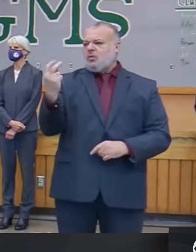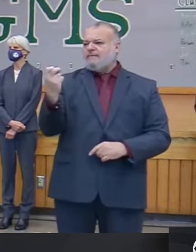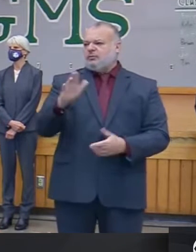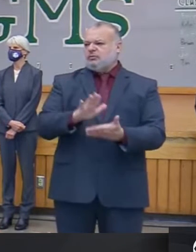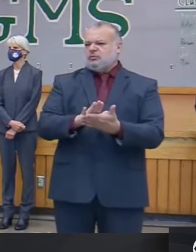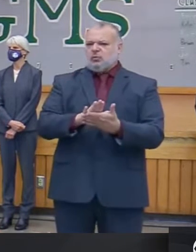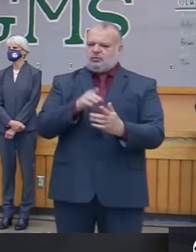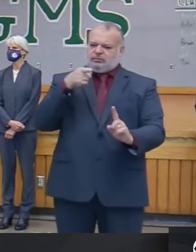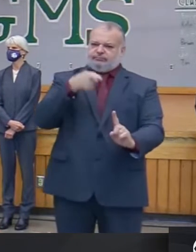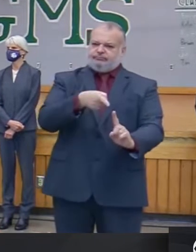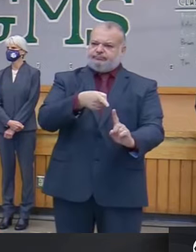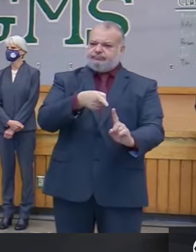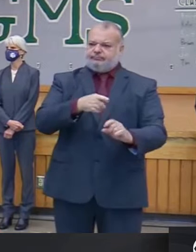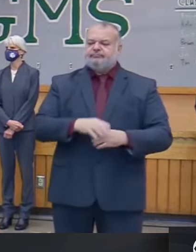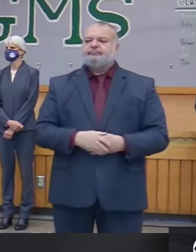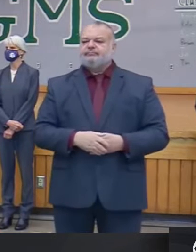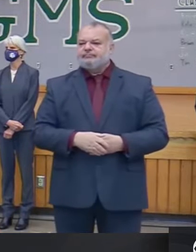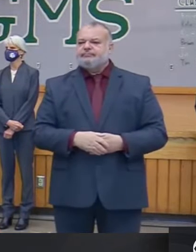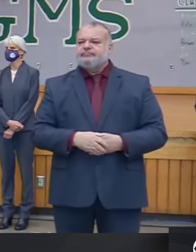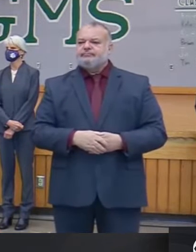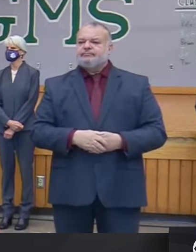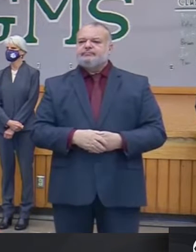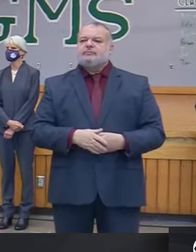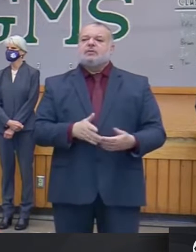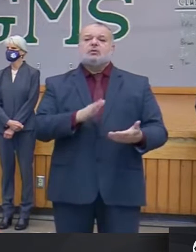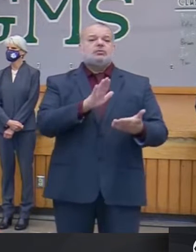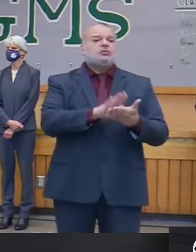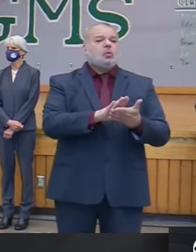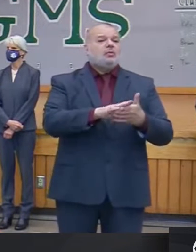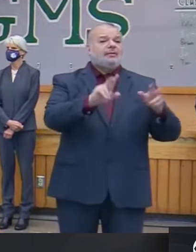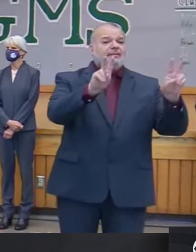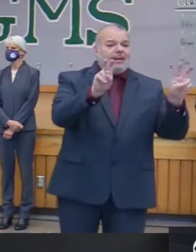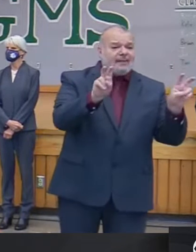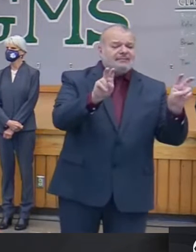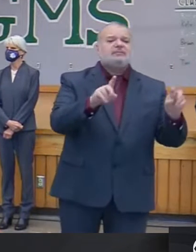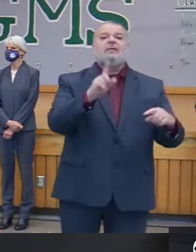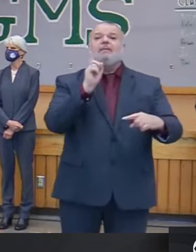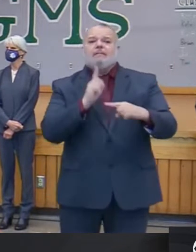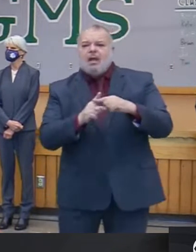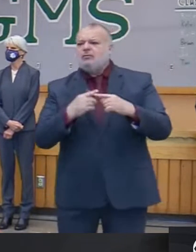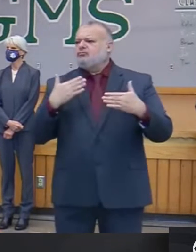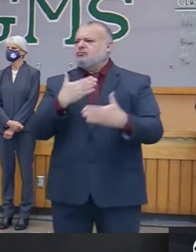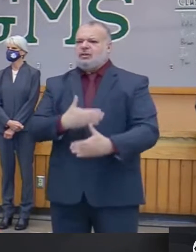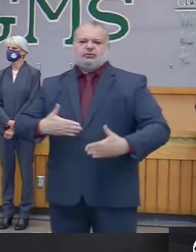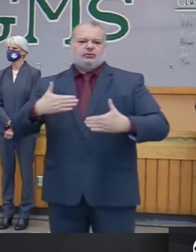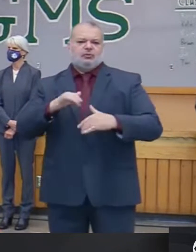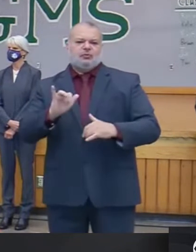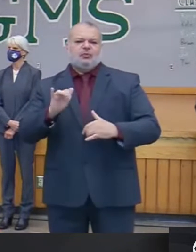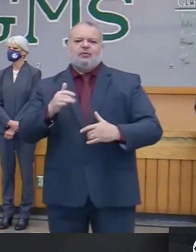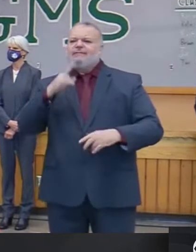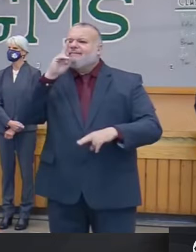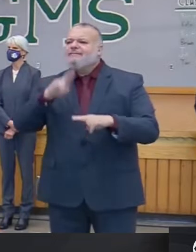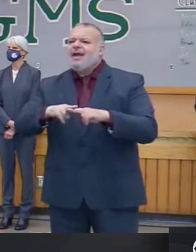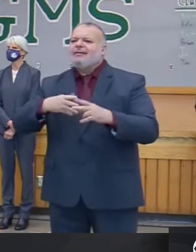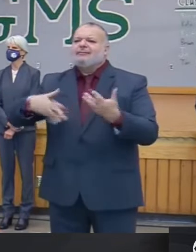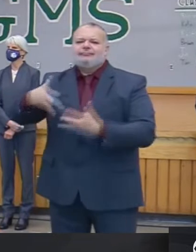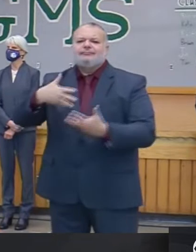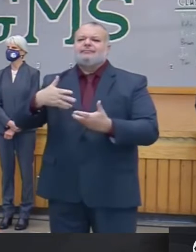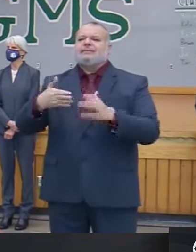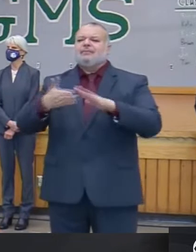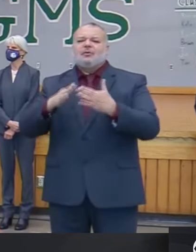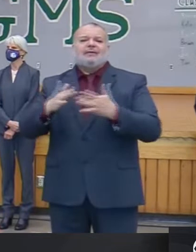and recreational programs offered at schools, local community organizations, community colleges, and recreation sites.